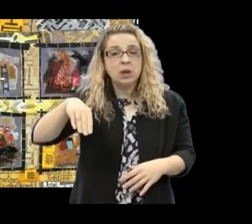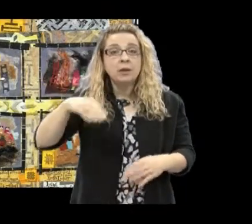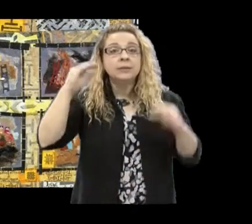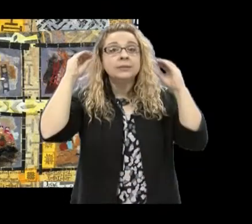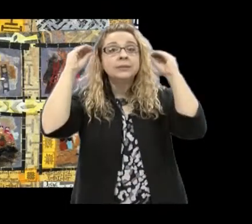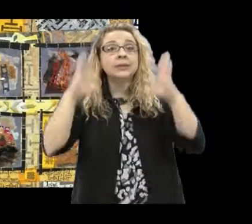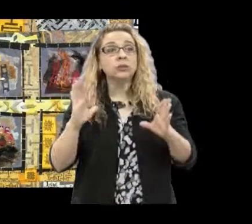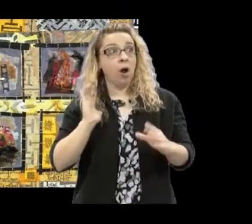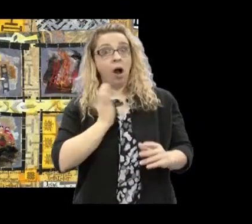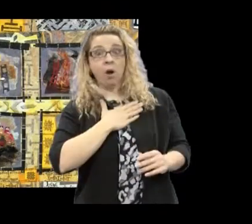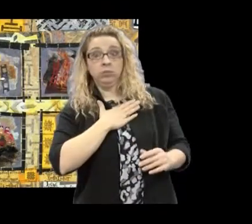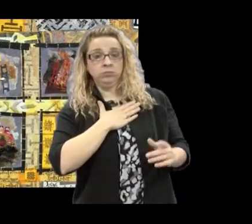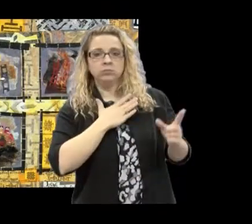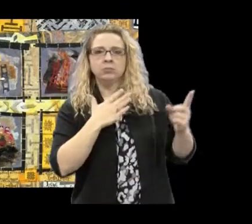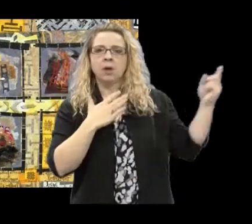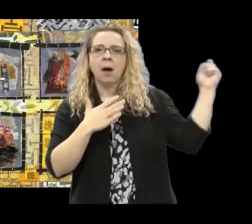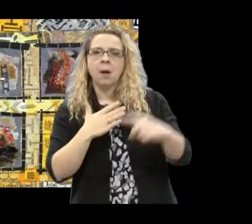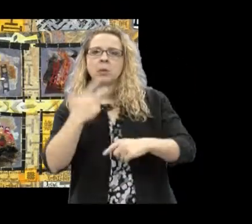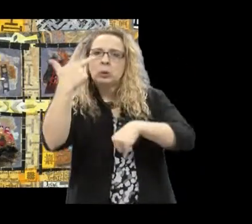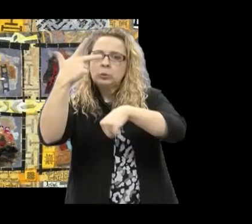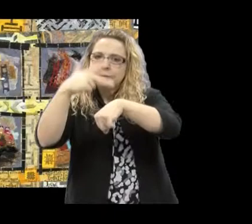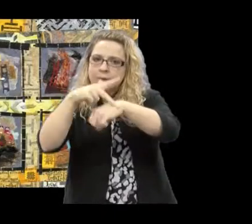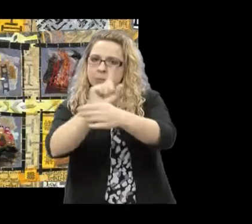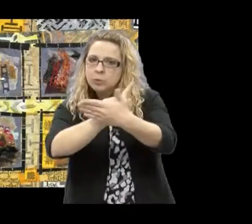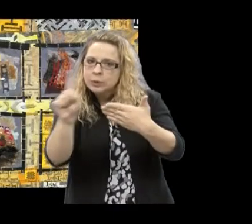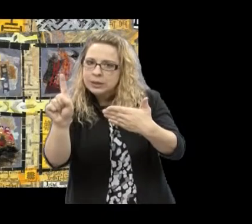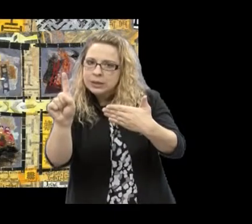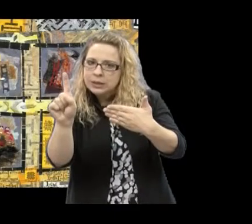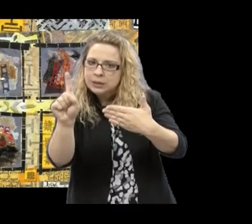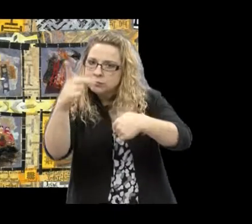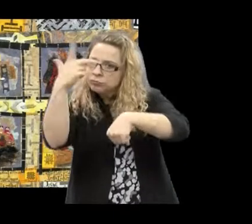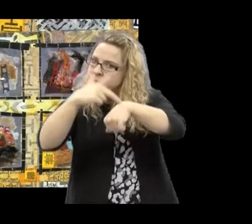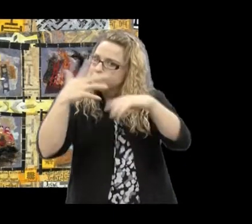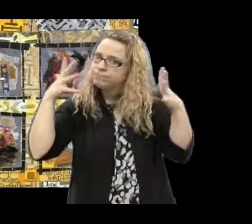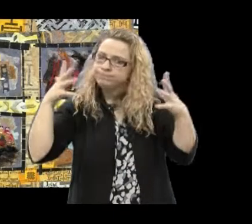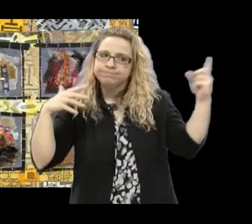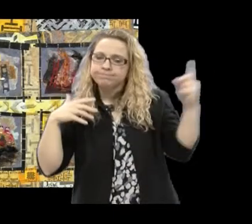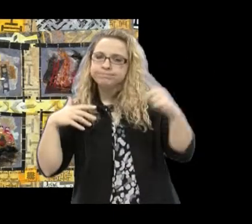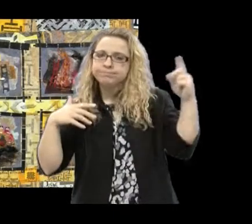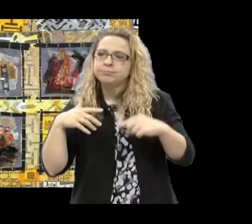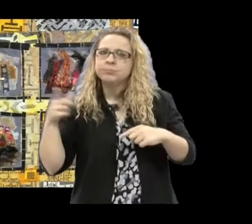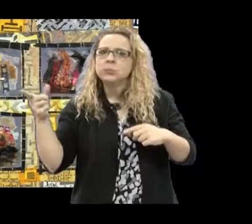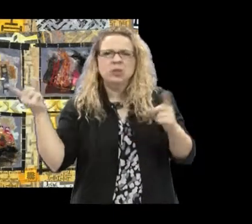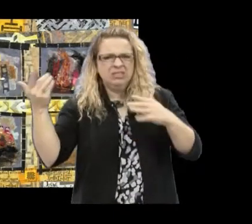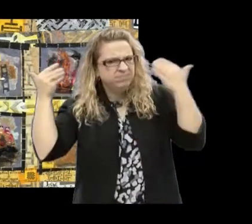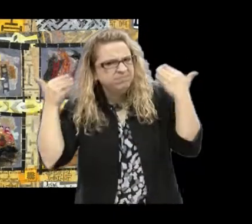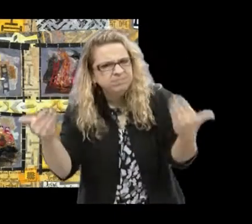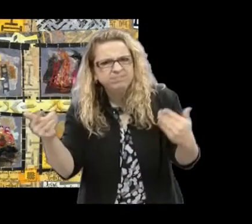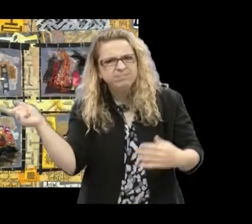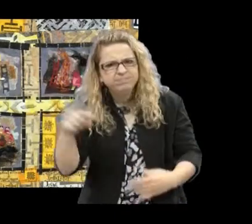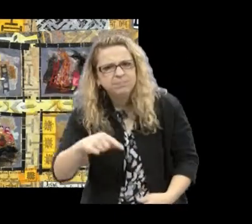He knew that our teacher came just 3 times a week, but that we still studied every day.